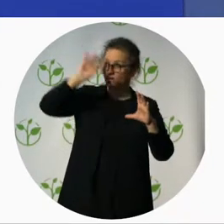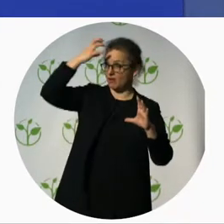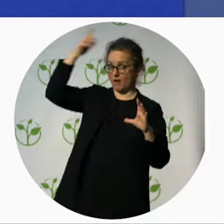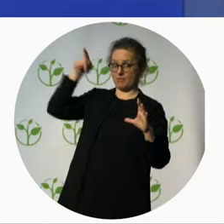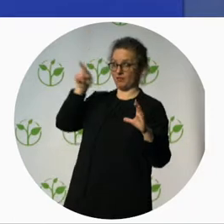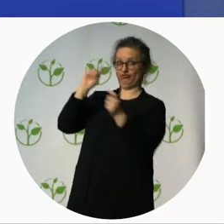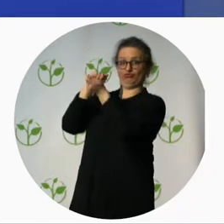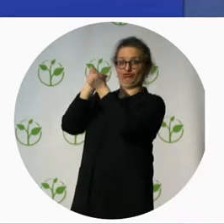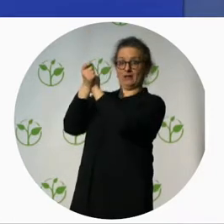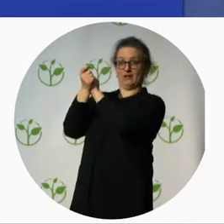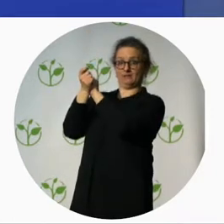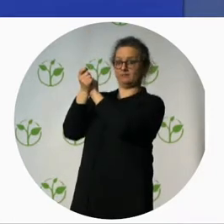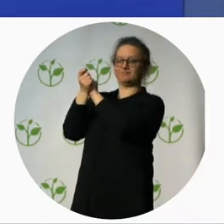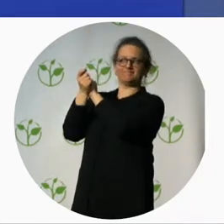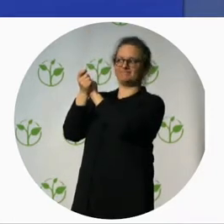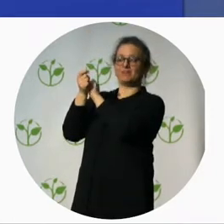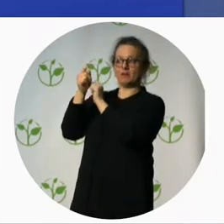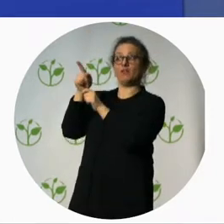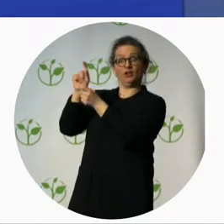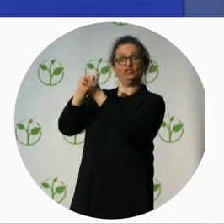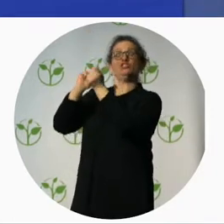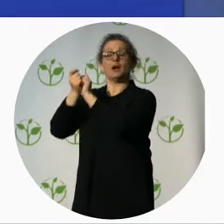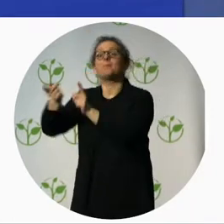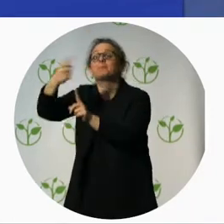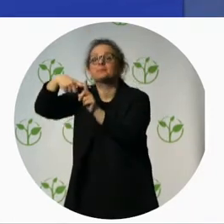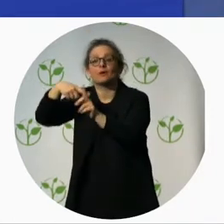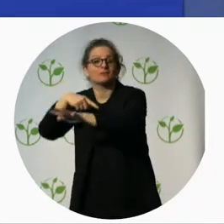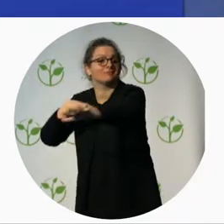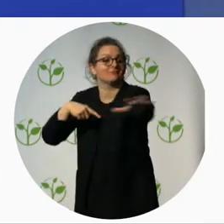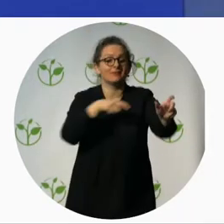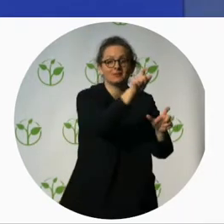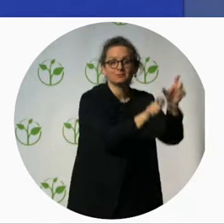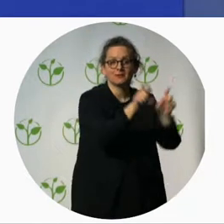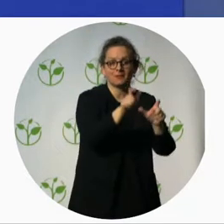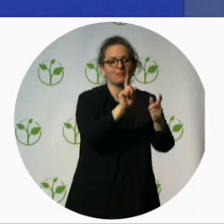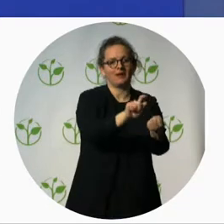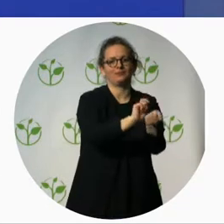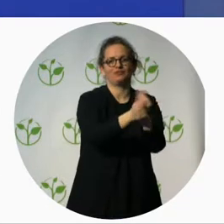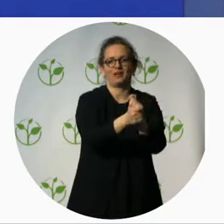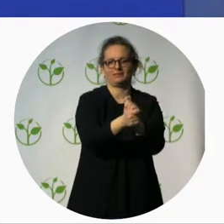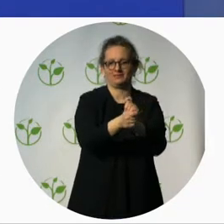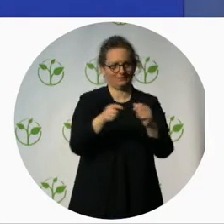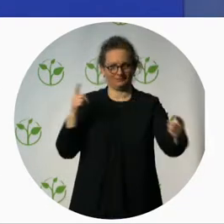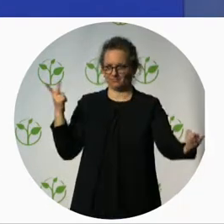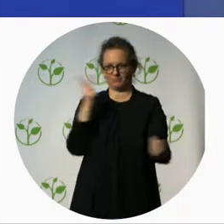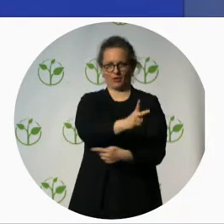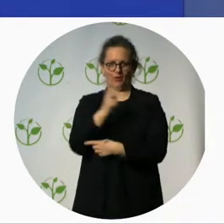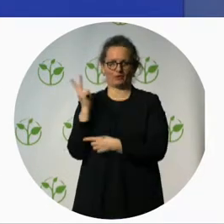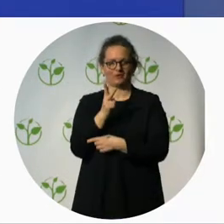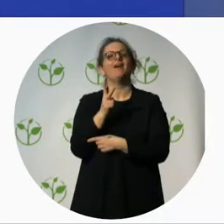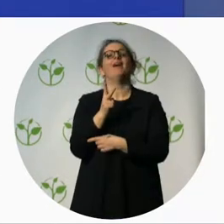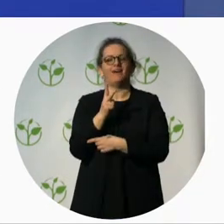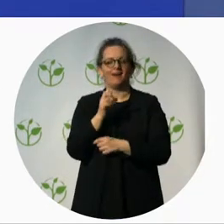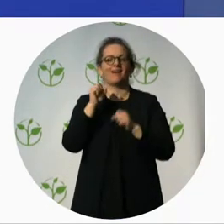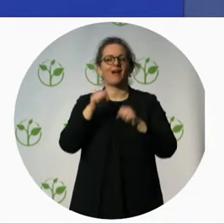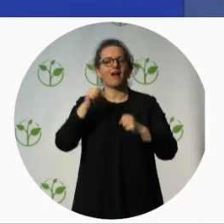to make governments, to make parliaments, to make their societies understand this issue. It is vital